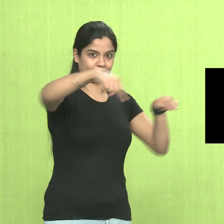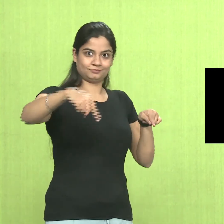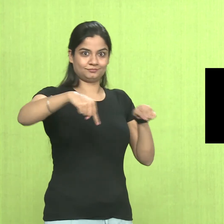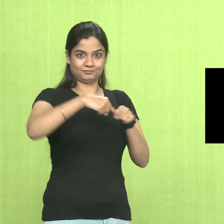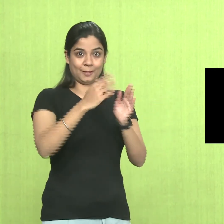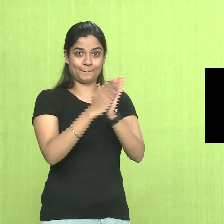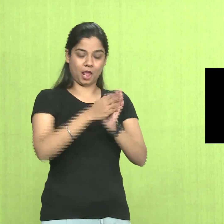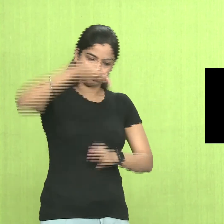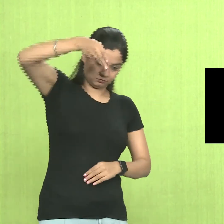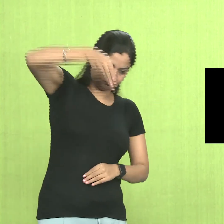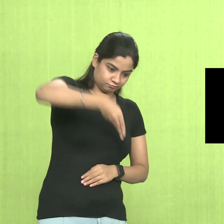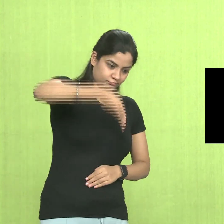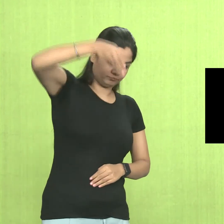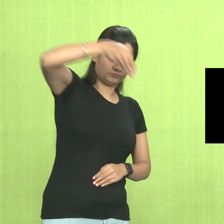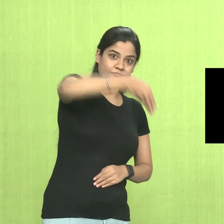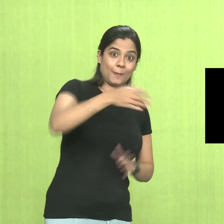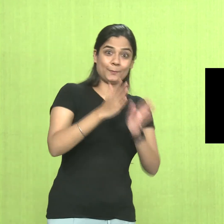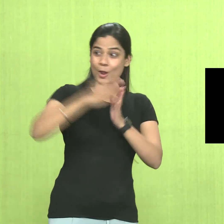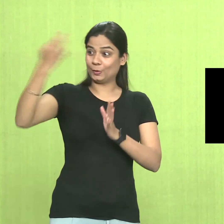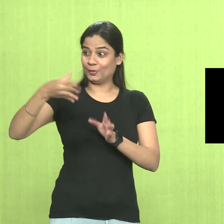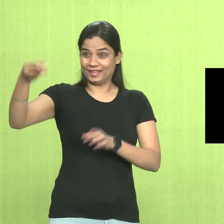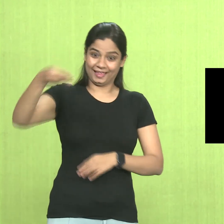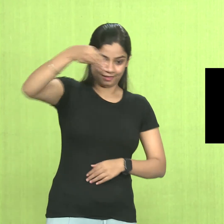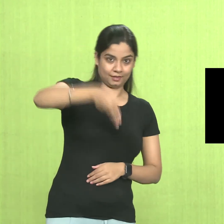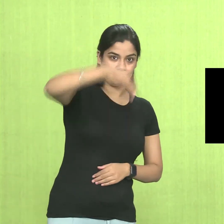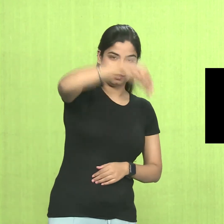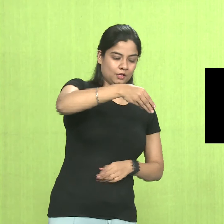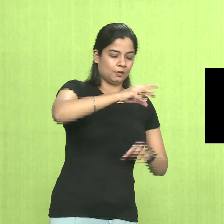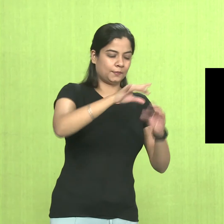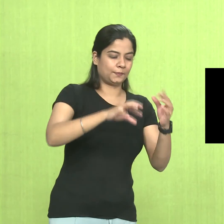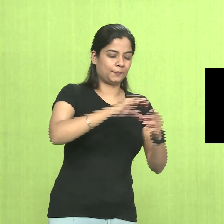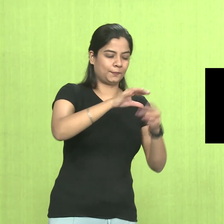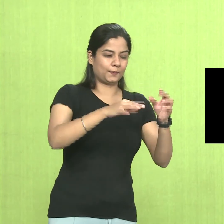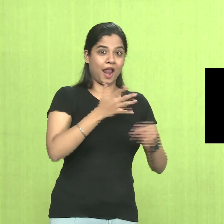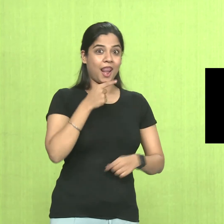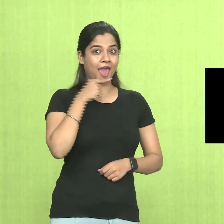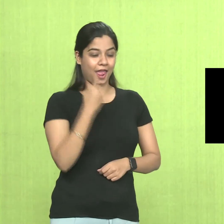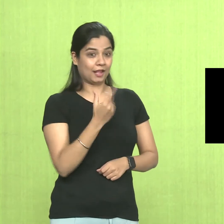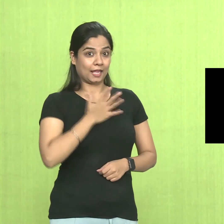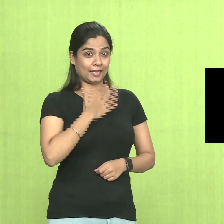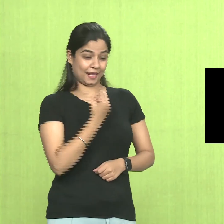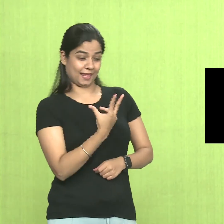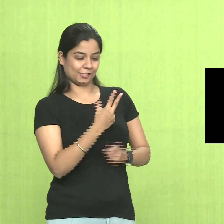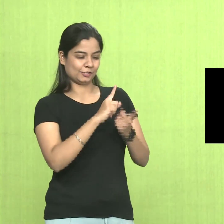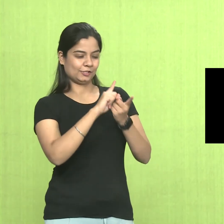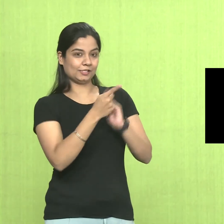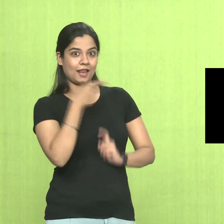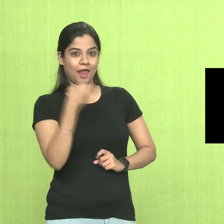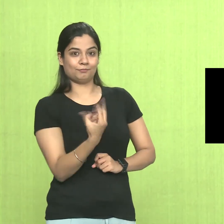grilling toaster, and there's a heat element in both. It browns the bread. When the green light